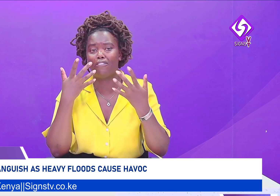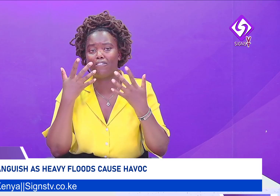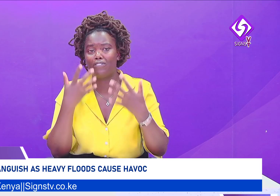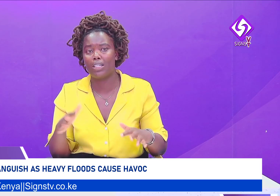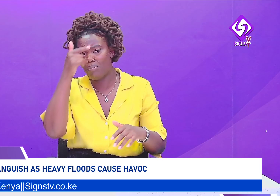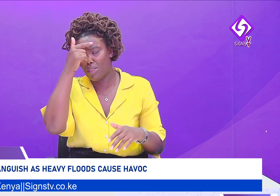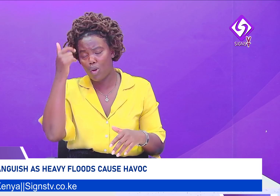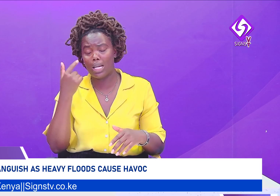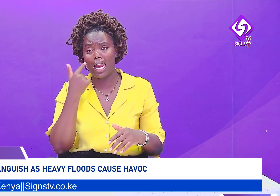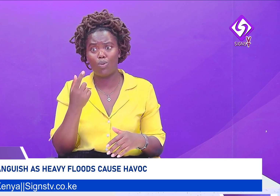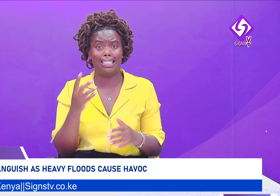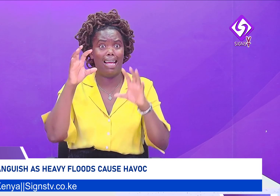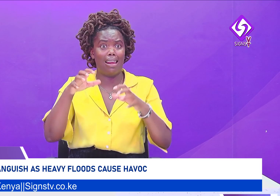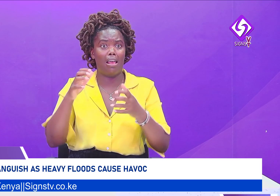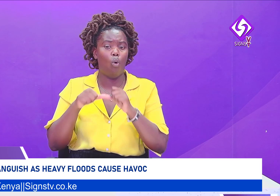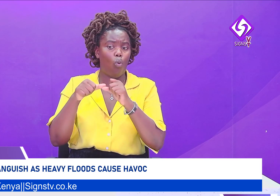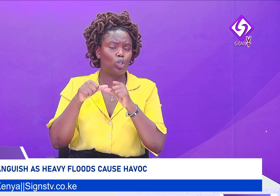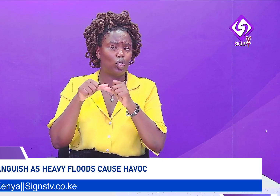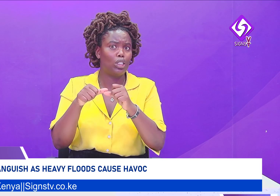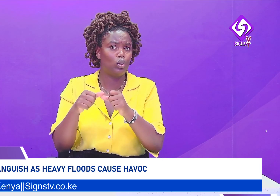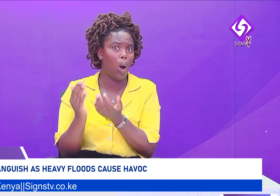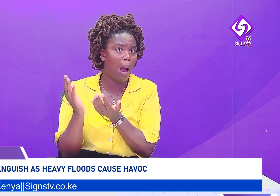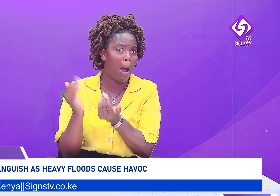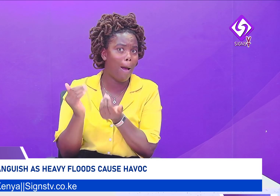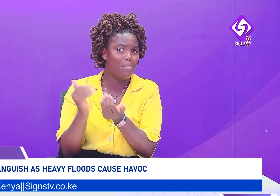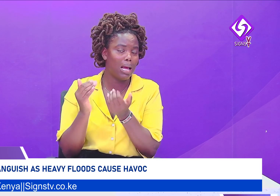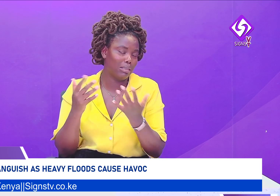in fear of mudslide in the coming days.